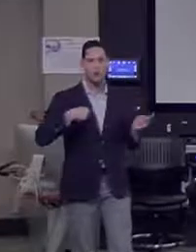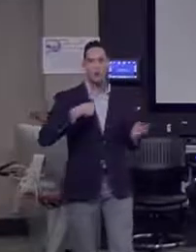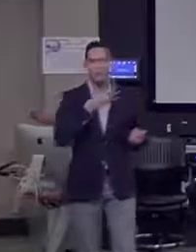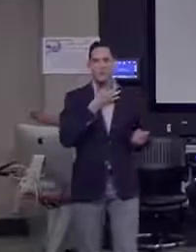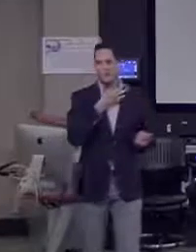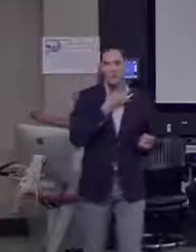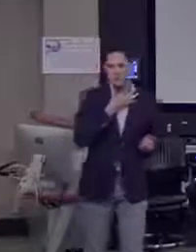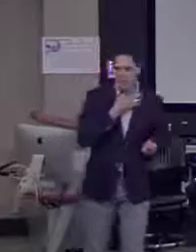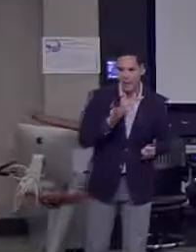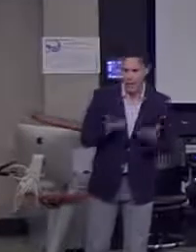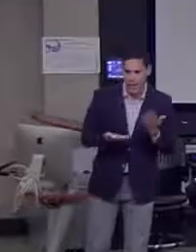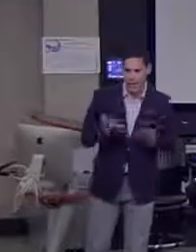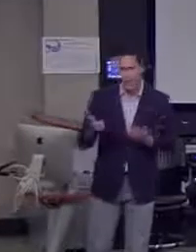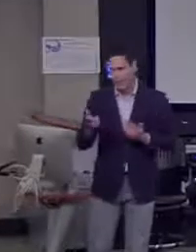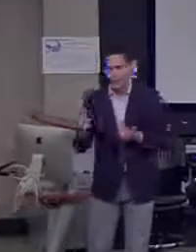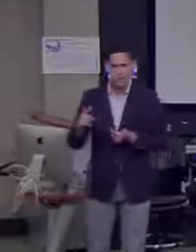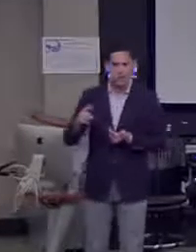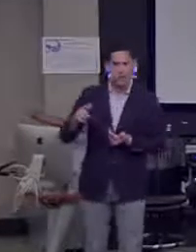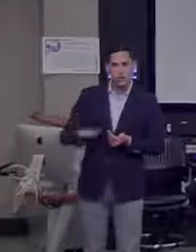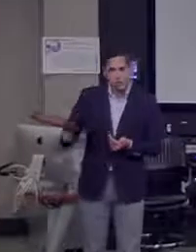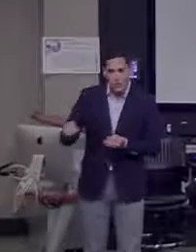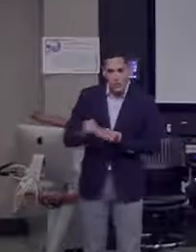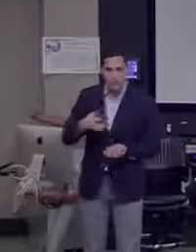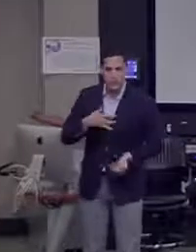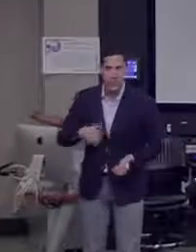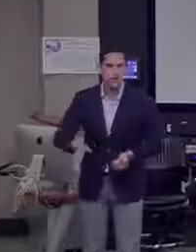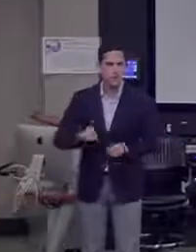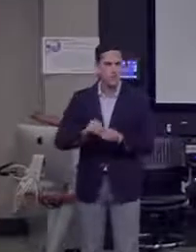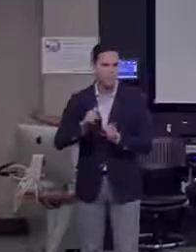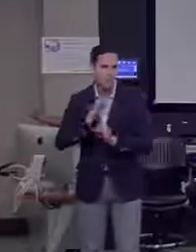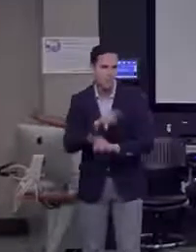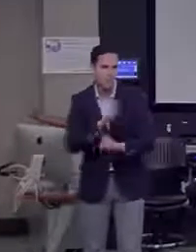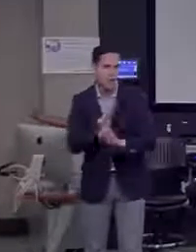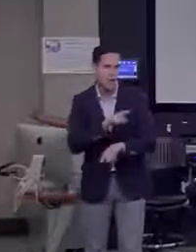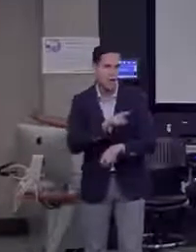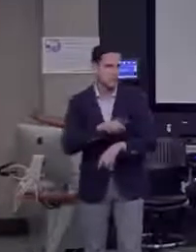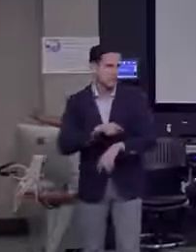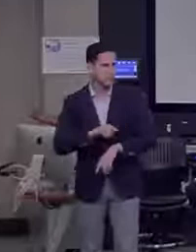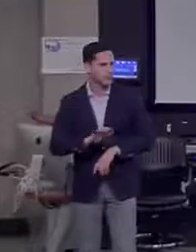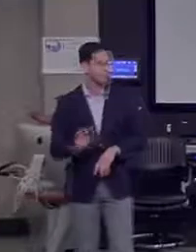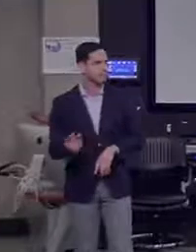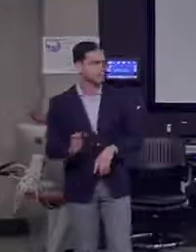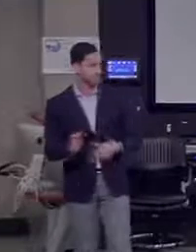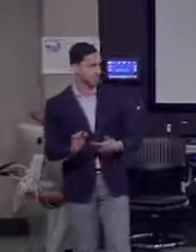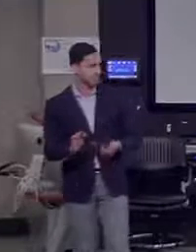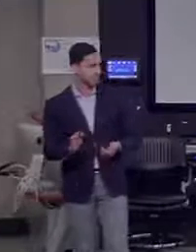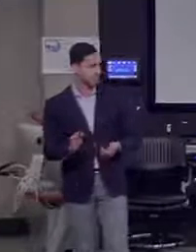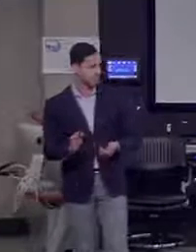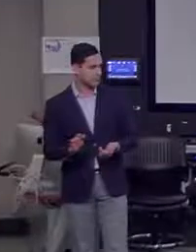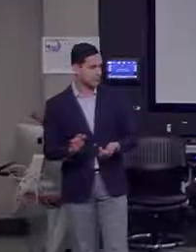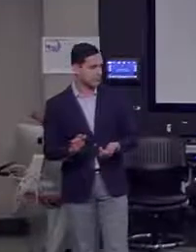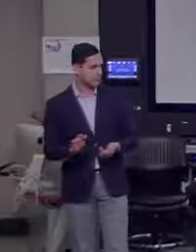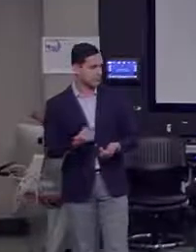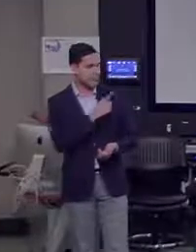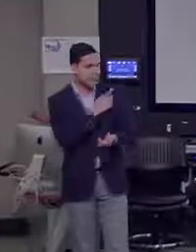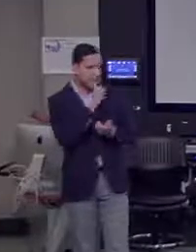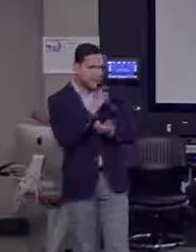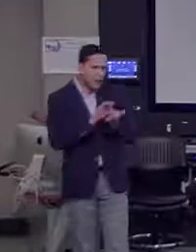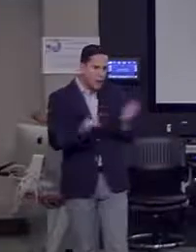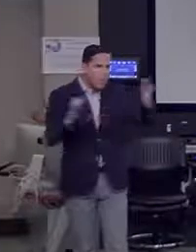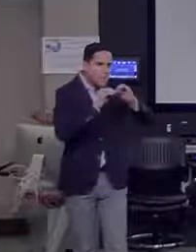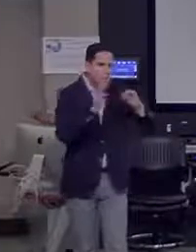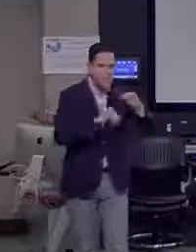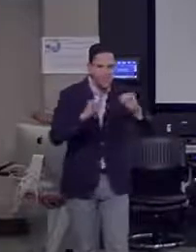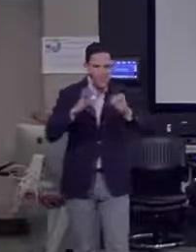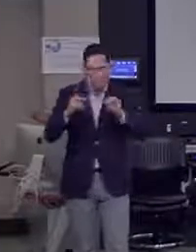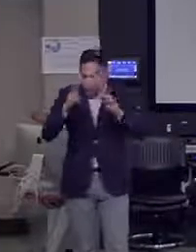and responsivity, and it accounted significantly more than what you got if you just looked at sensitivity and responsivity. And